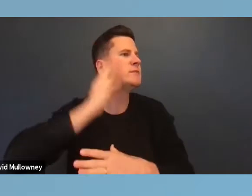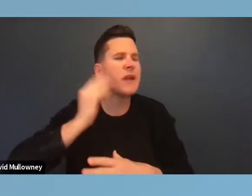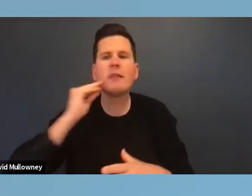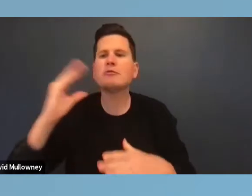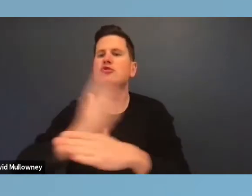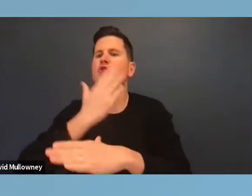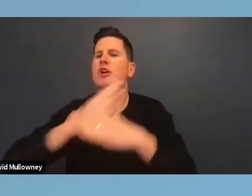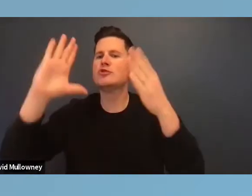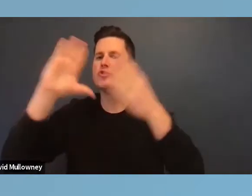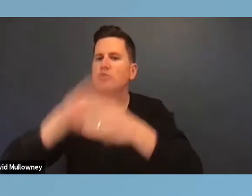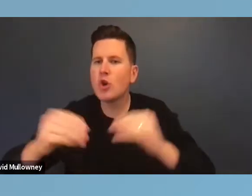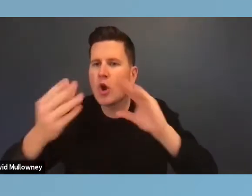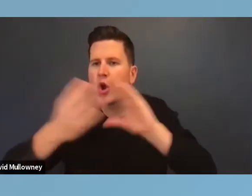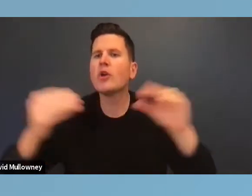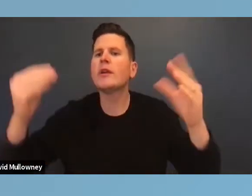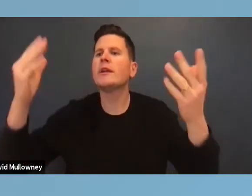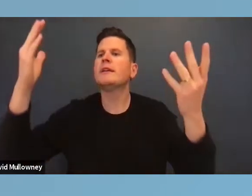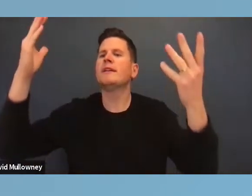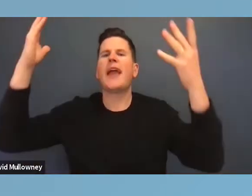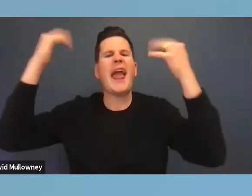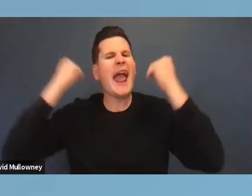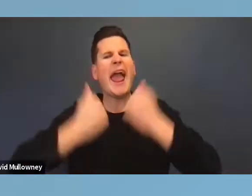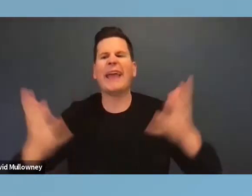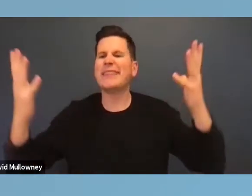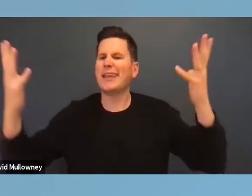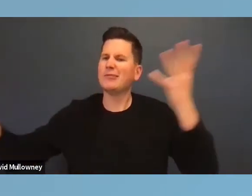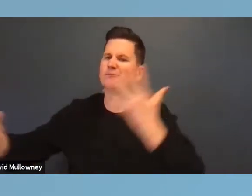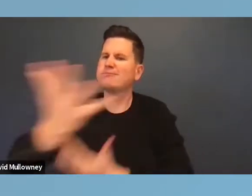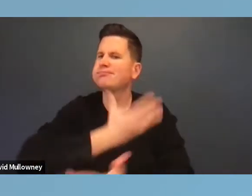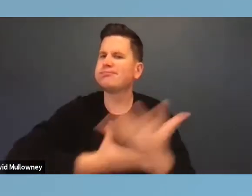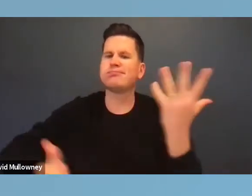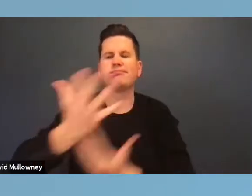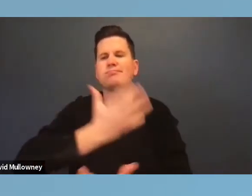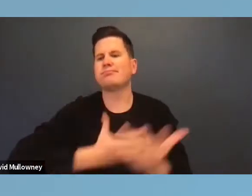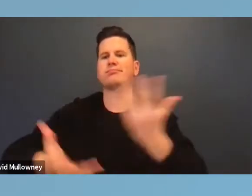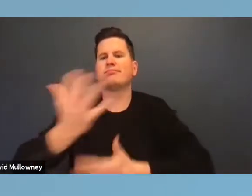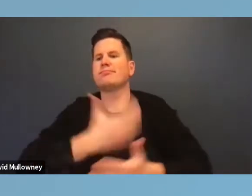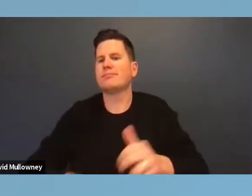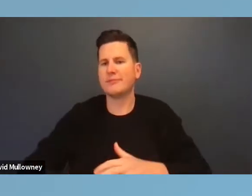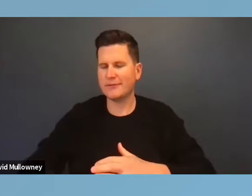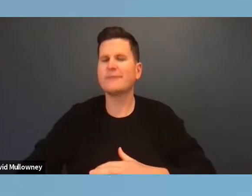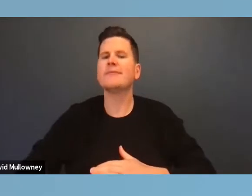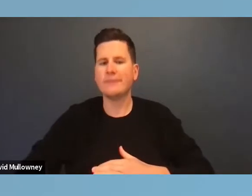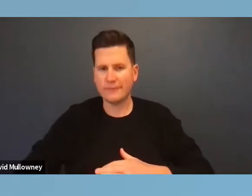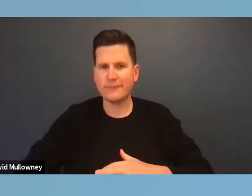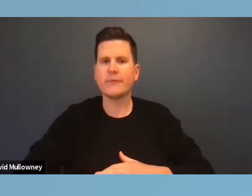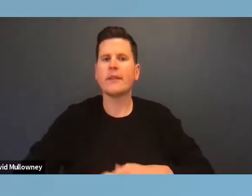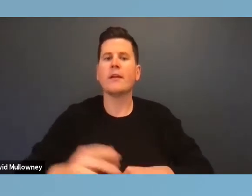our experiences, and the stories that fill our lives.